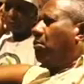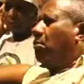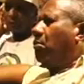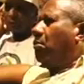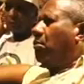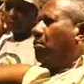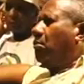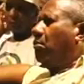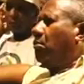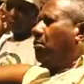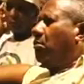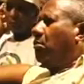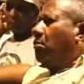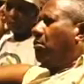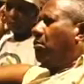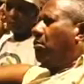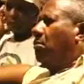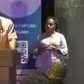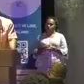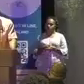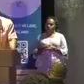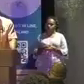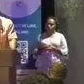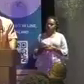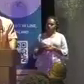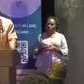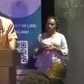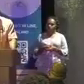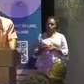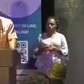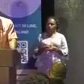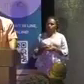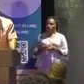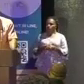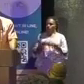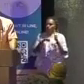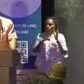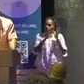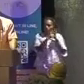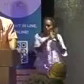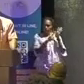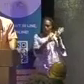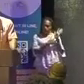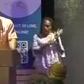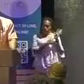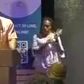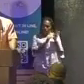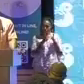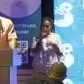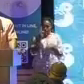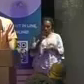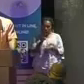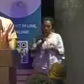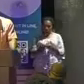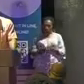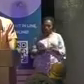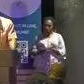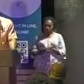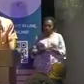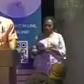as a regulator and as a custodian of those yeah, how do you play your part to help this country? Thank you.